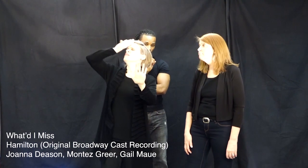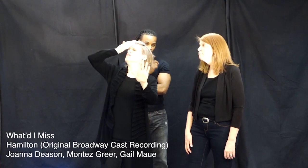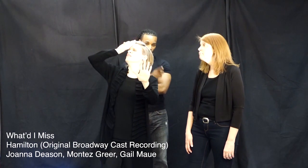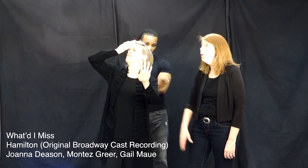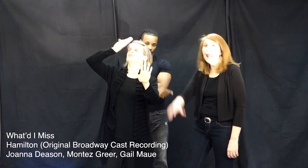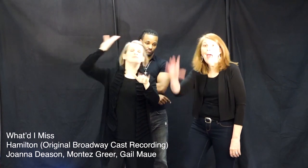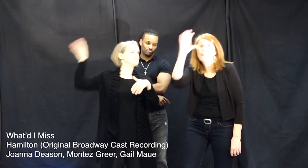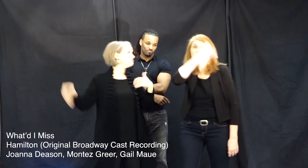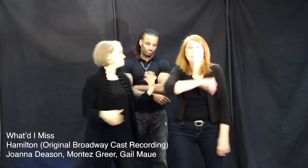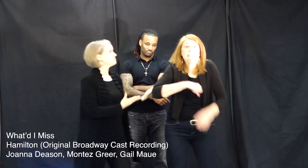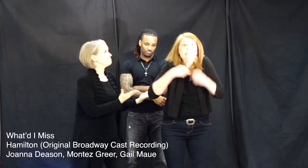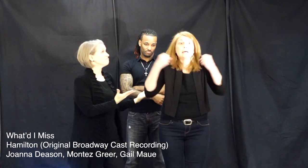So what did I miss?